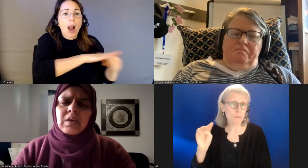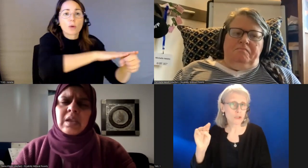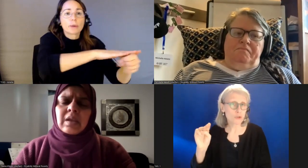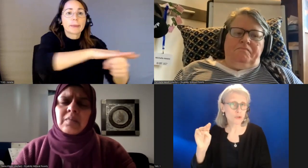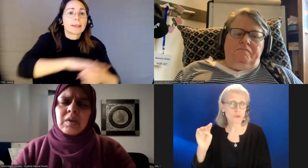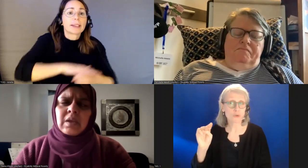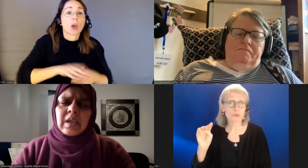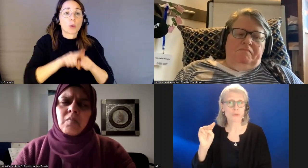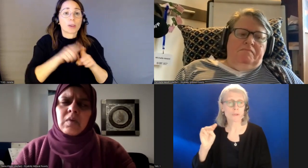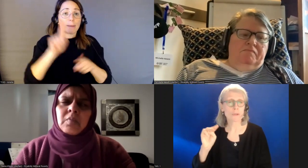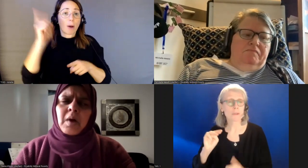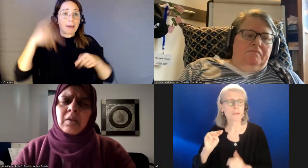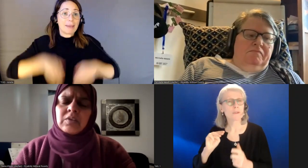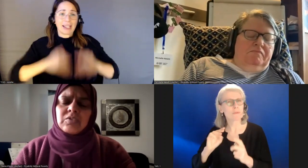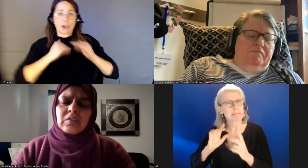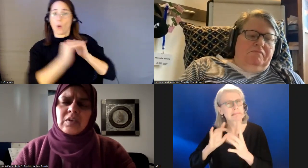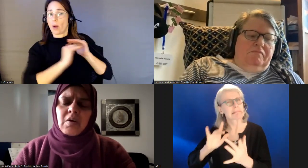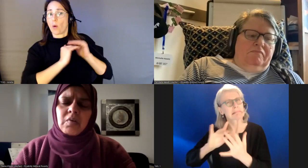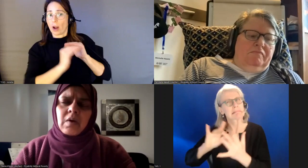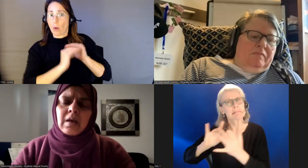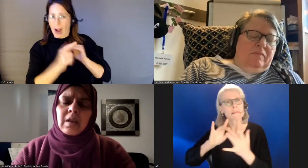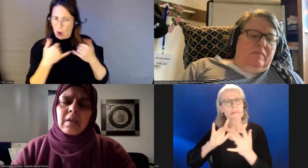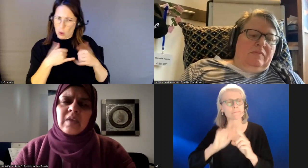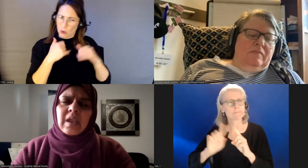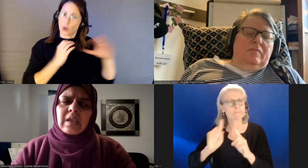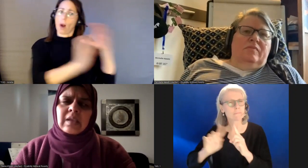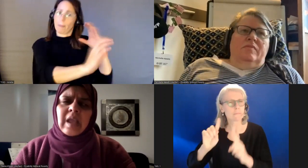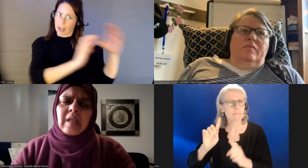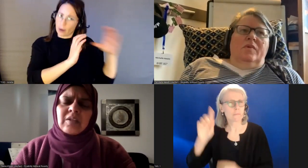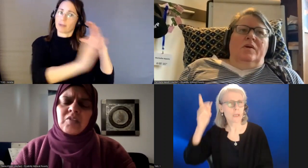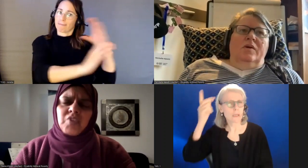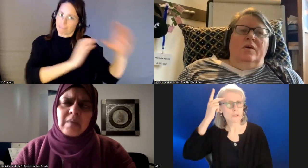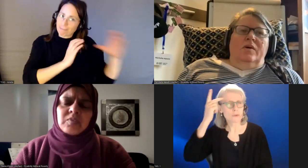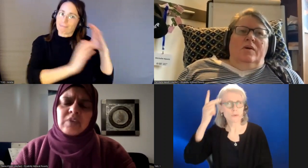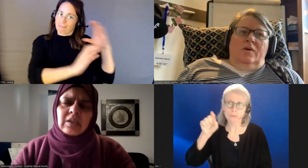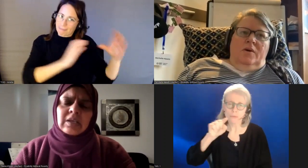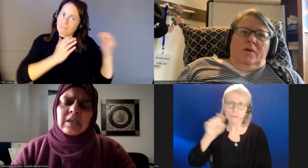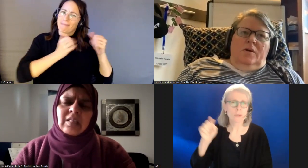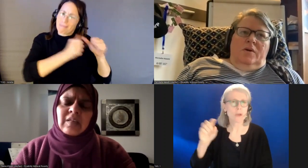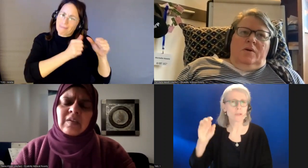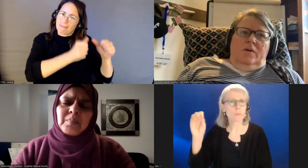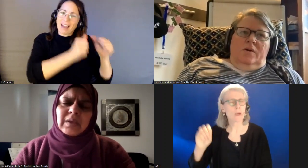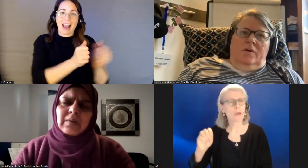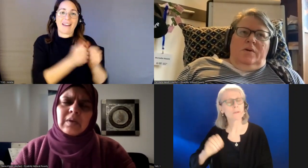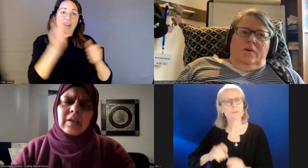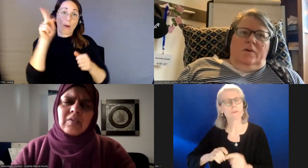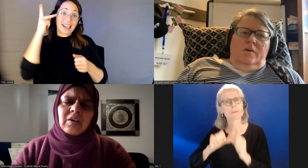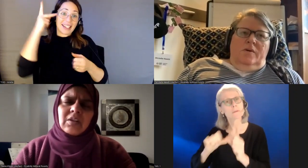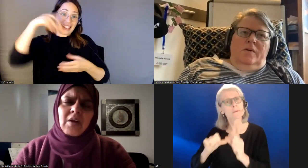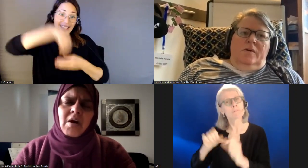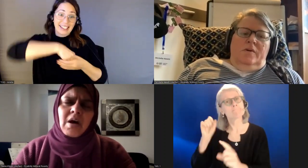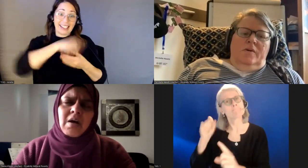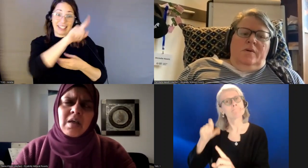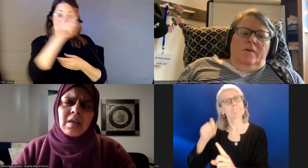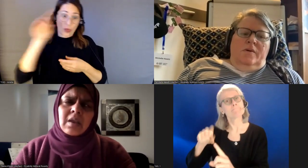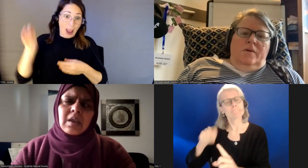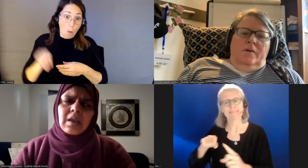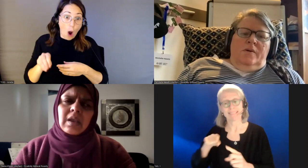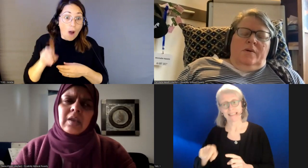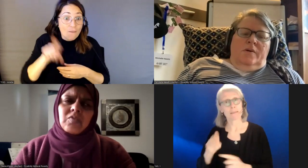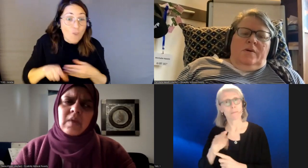communicate with politicians in Ottawa, saying, get the job done, get this bill into